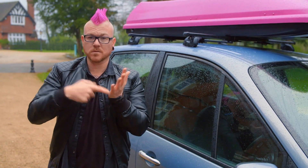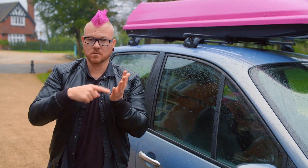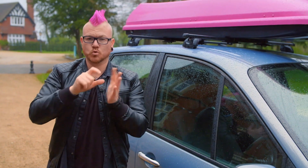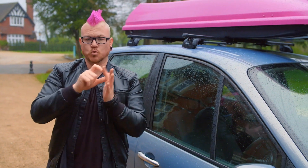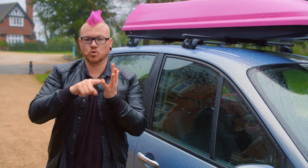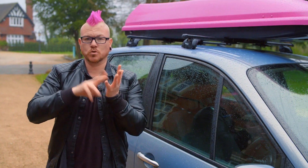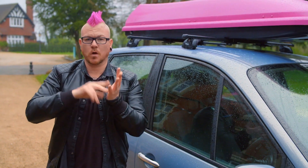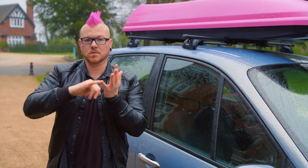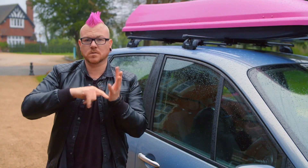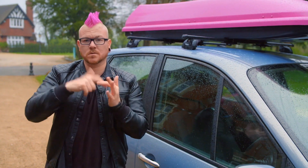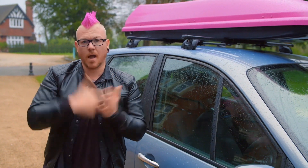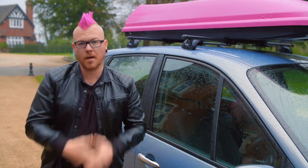Robert Dunster.